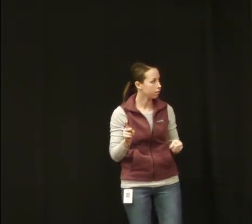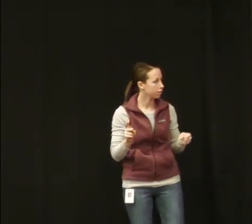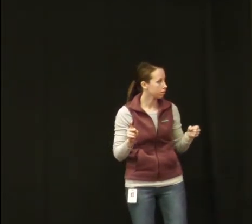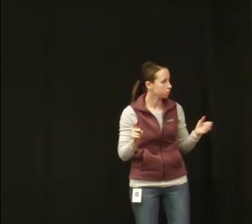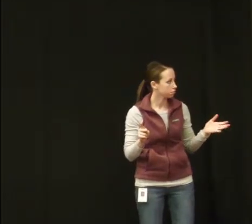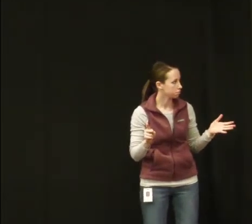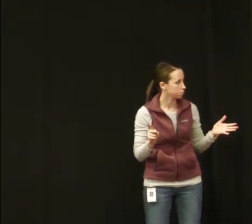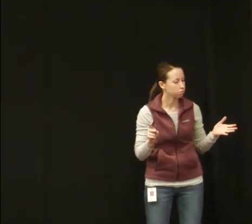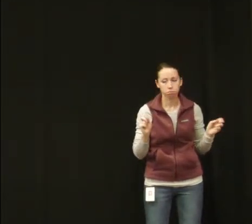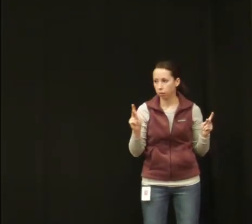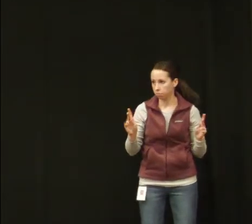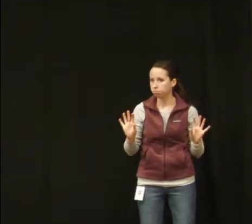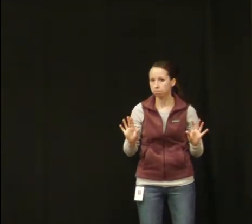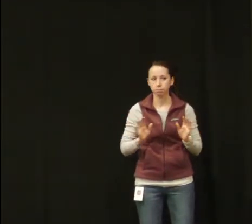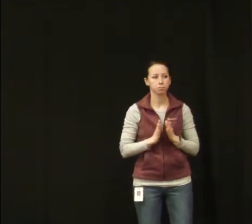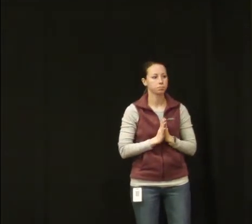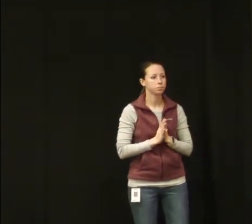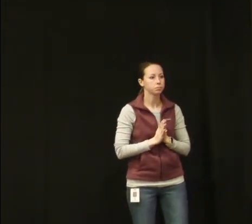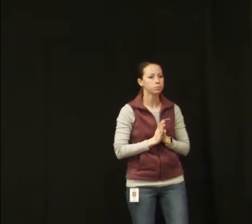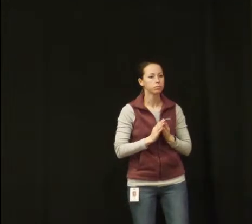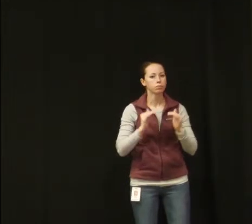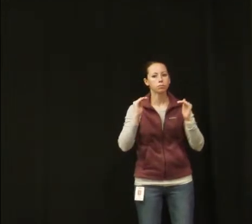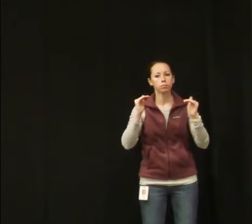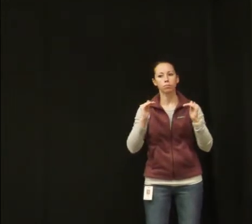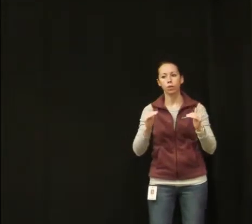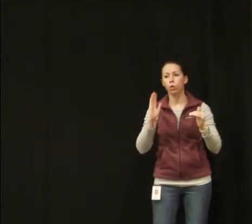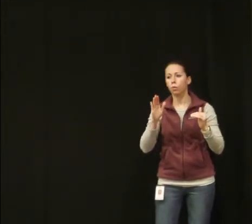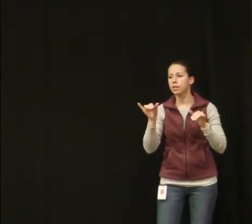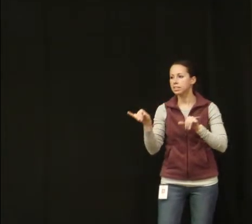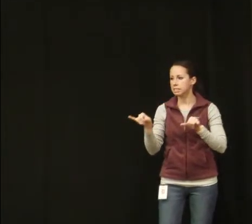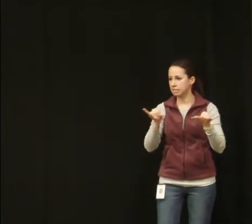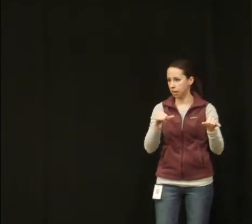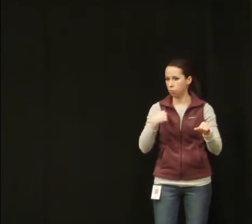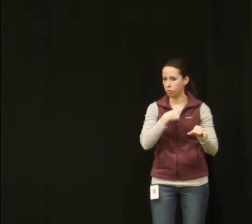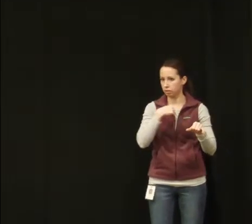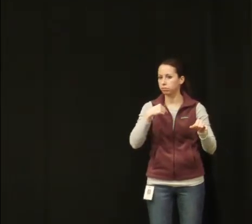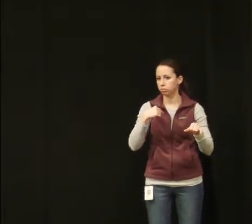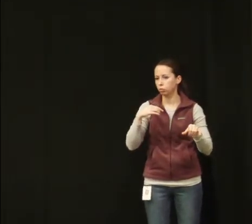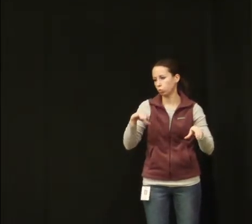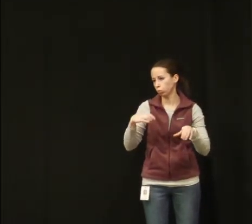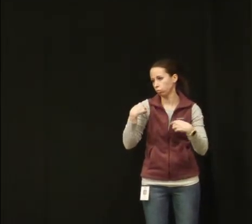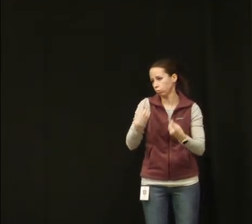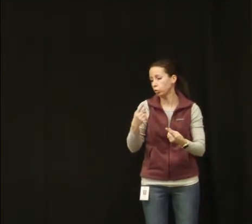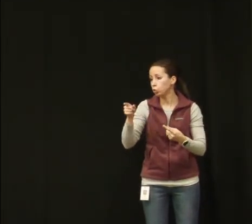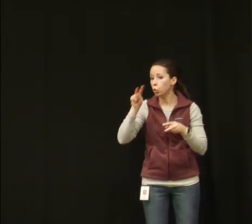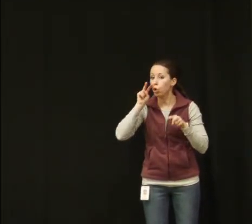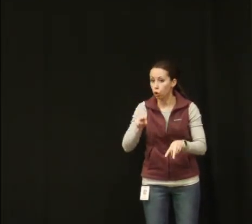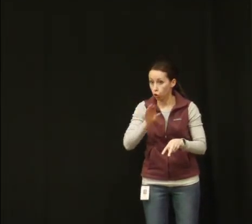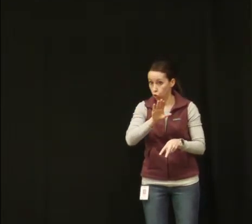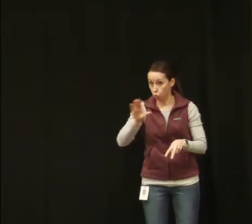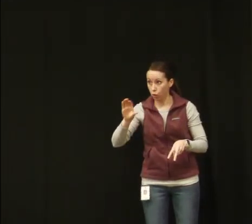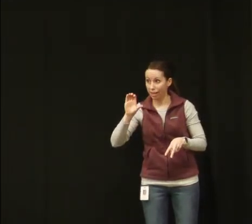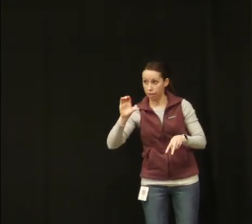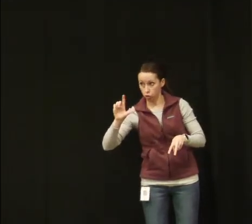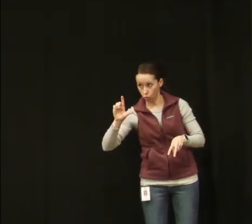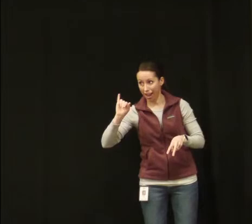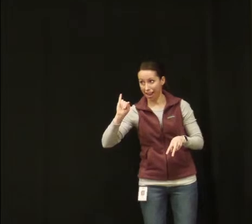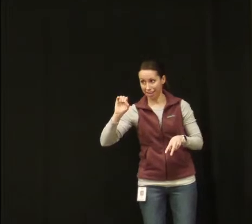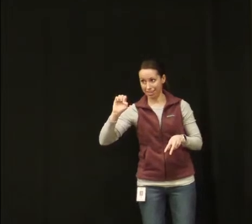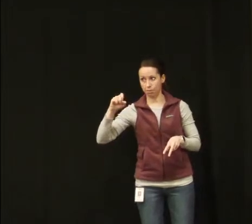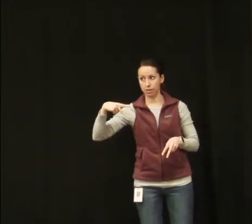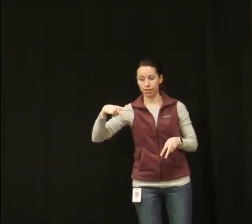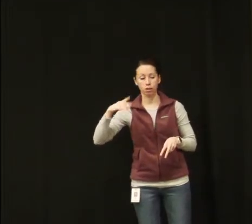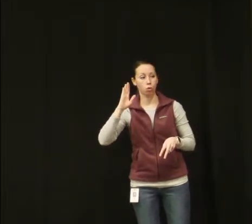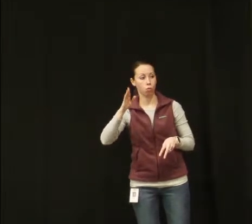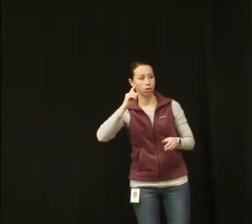All right. So we're going to do the same thing that we've been doing. Look at your caseload IEP and identify